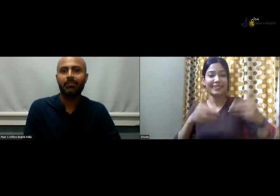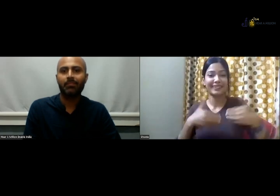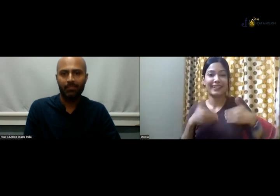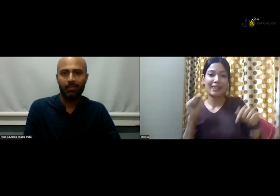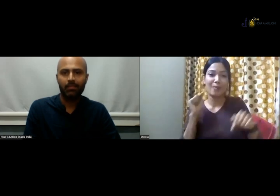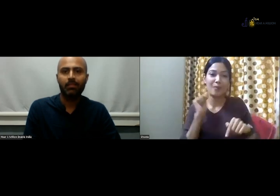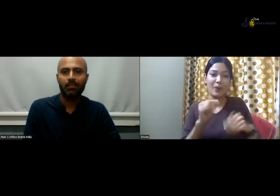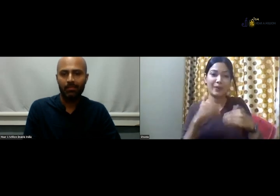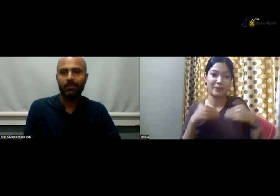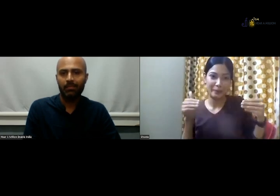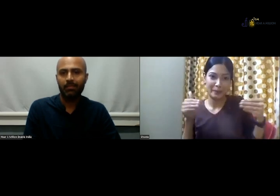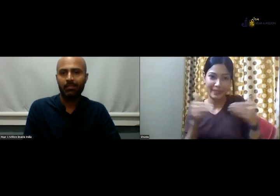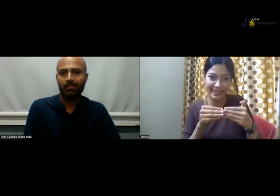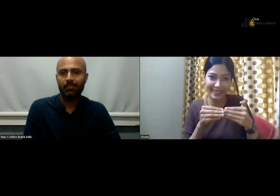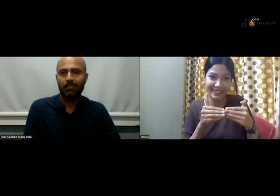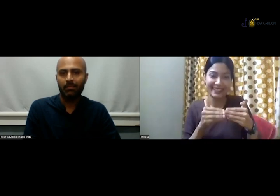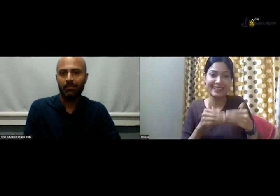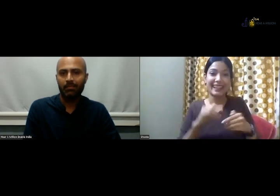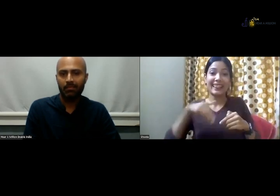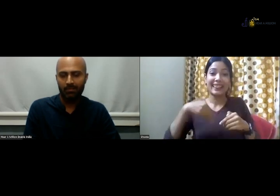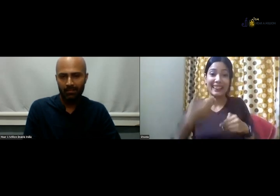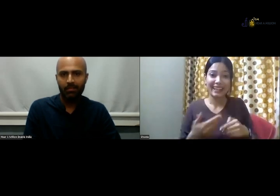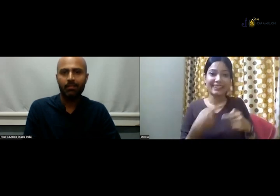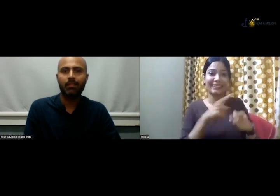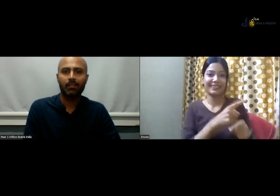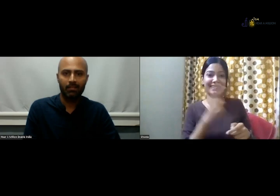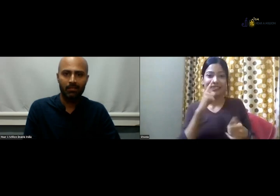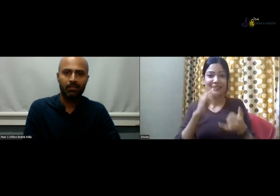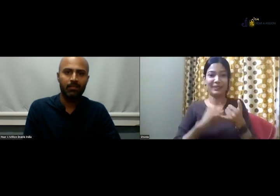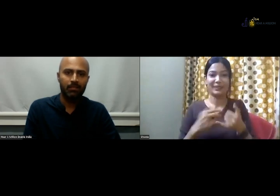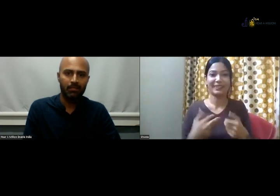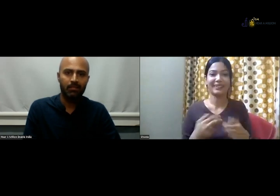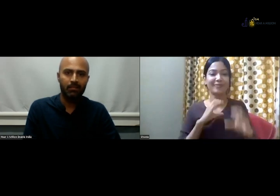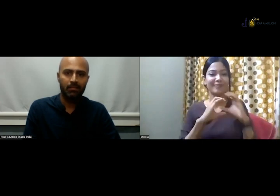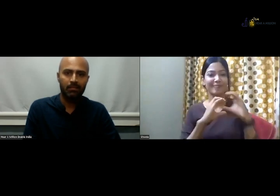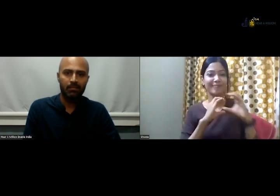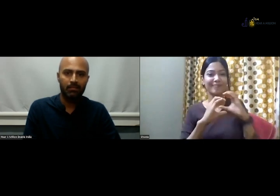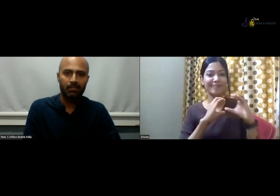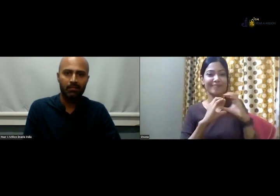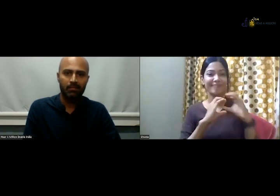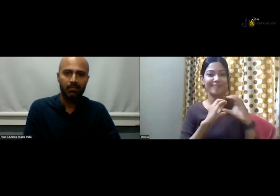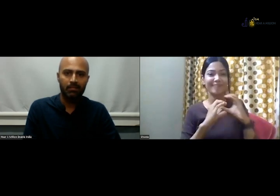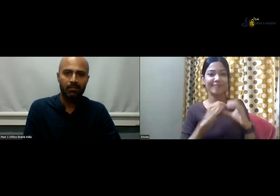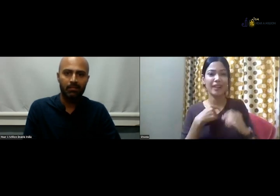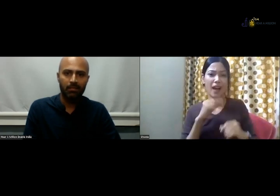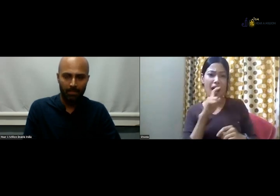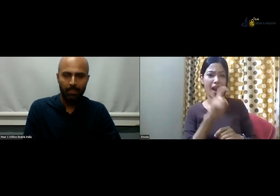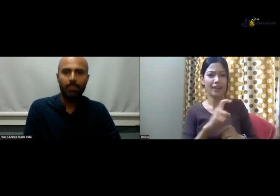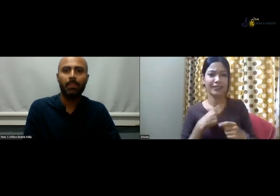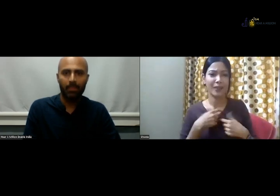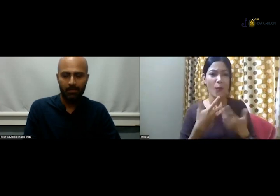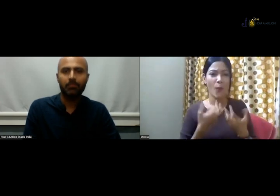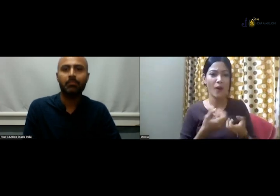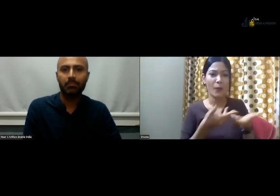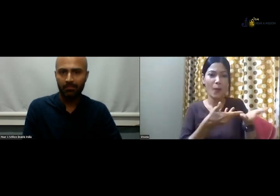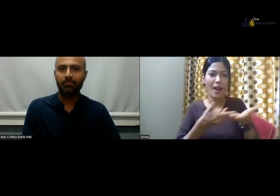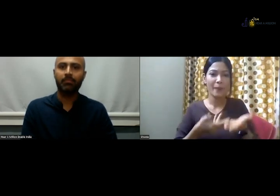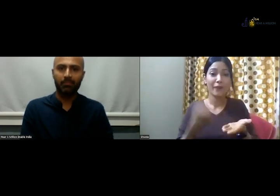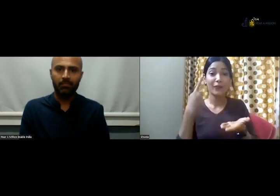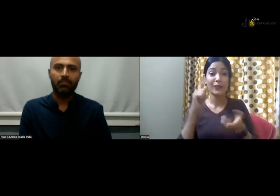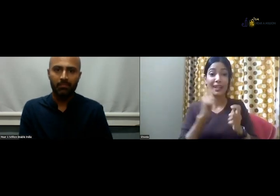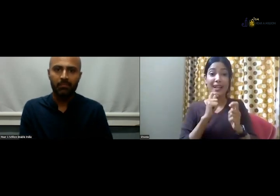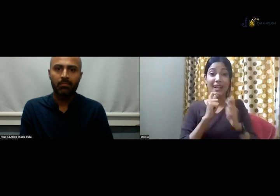Yeah. So first time I got, a chance to contact her, and, we had a chat together.